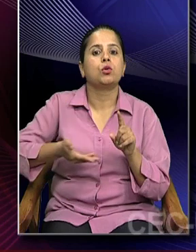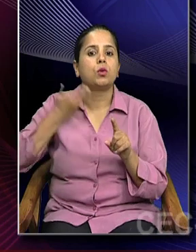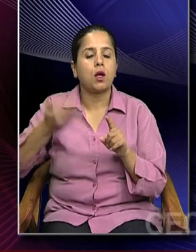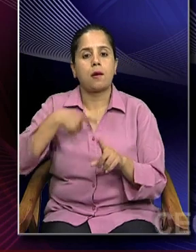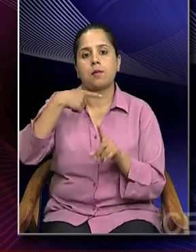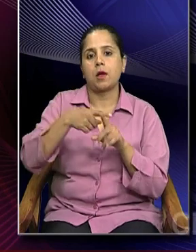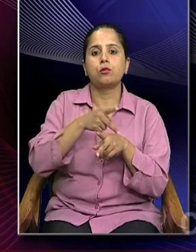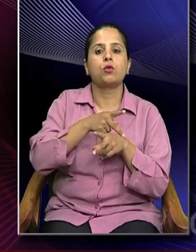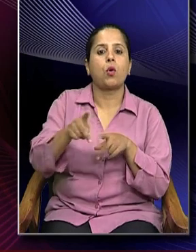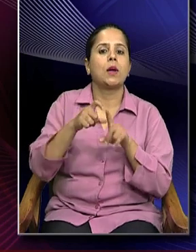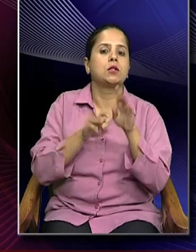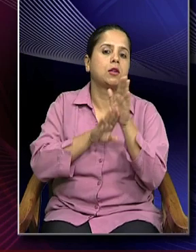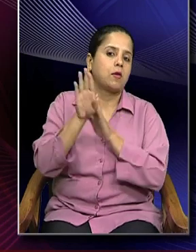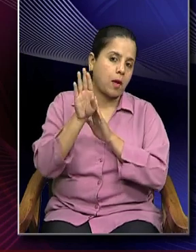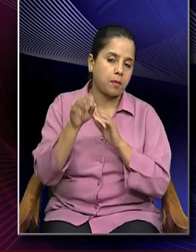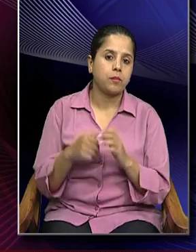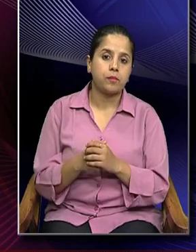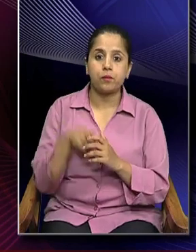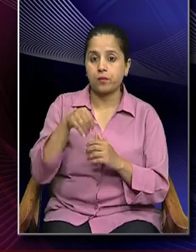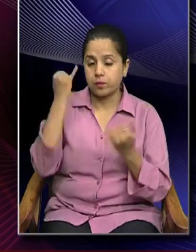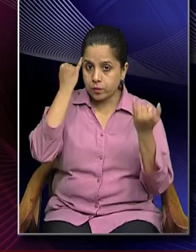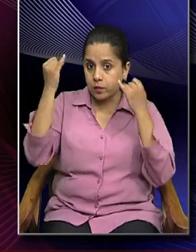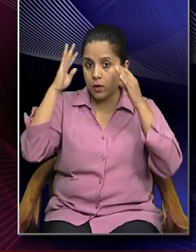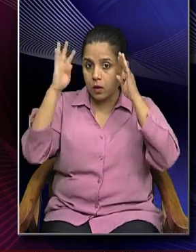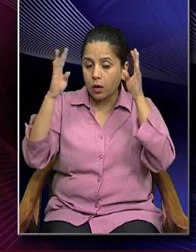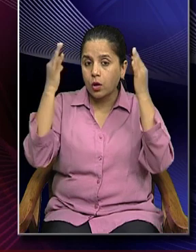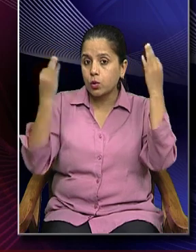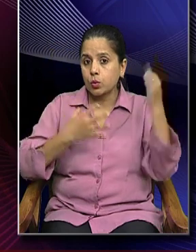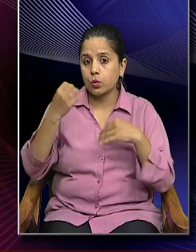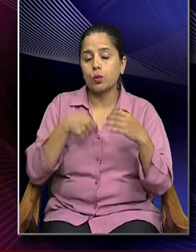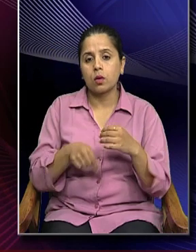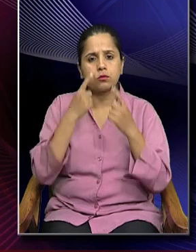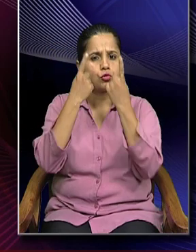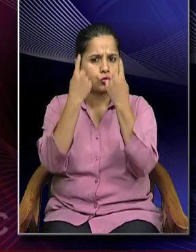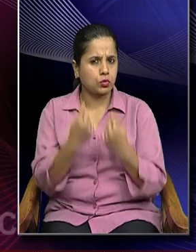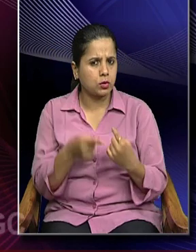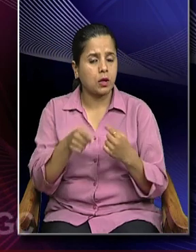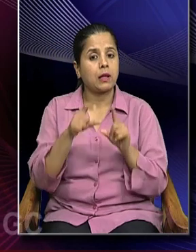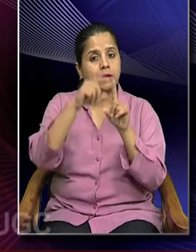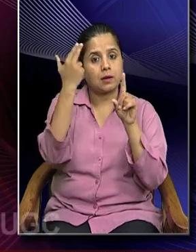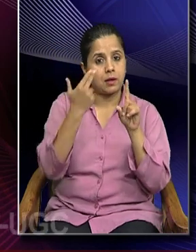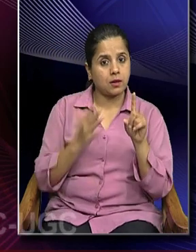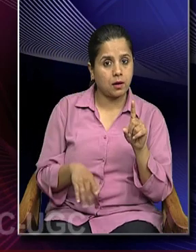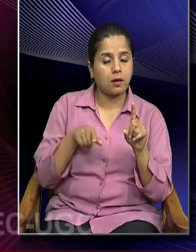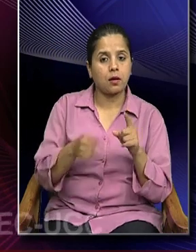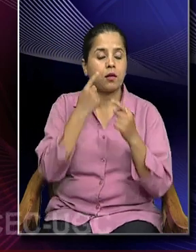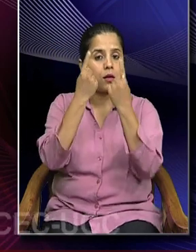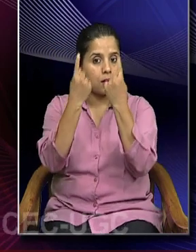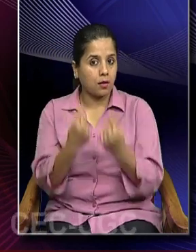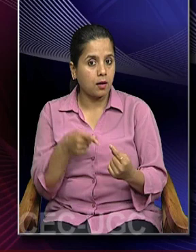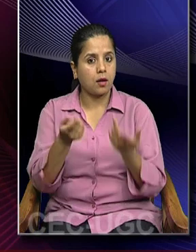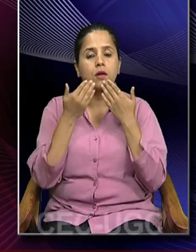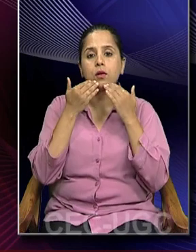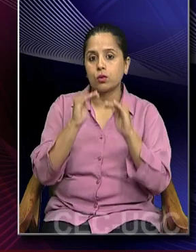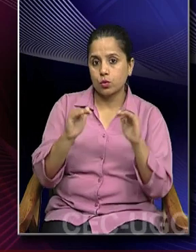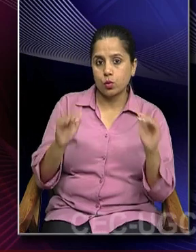the professional development. The innovative assessment methods are designed to evaluate the